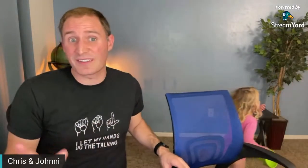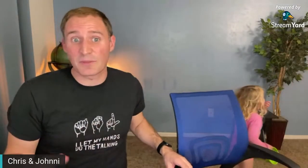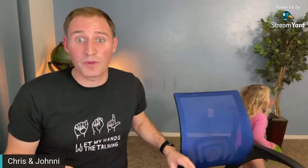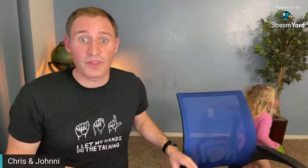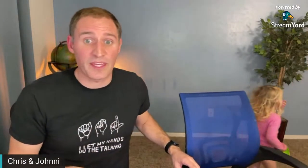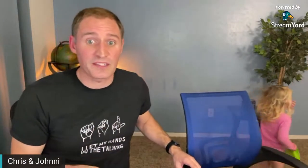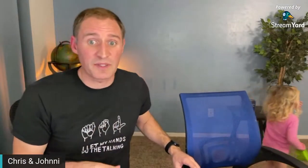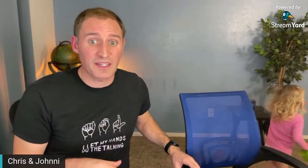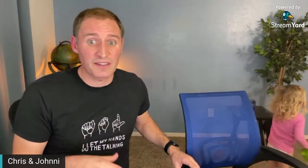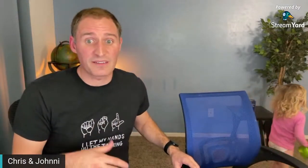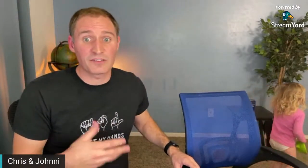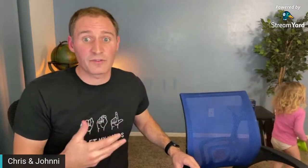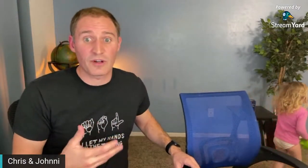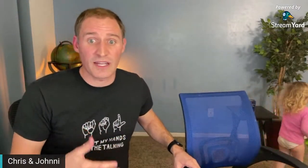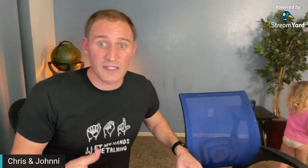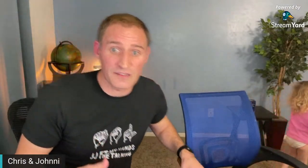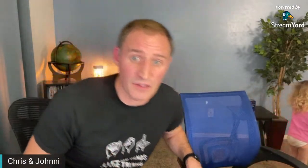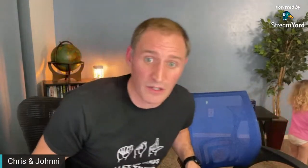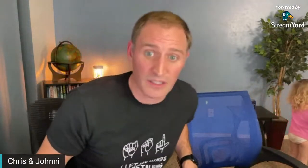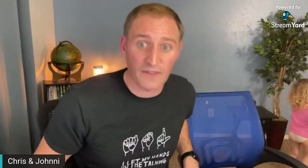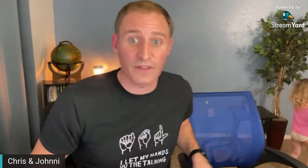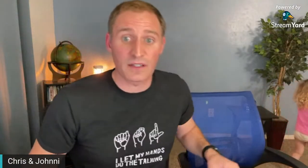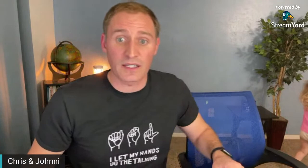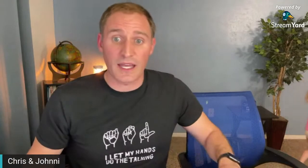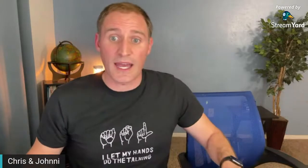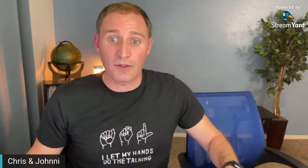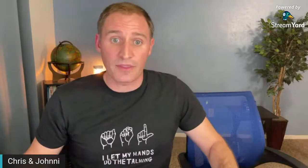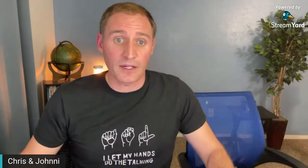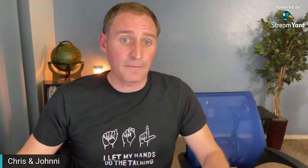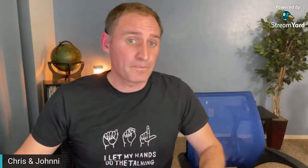simple things, because those varieties are definitely out